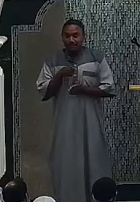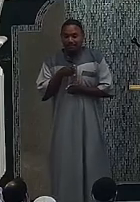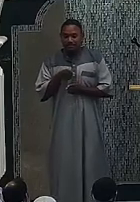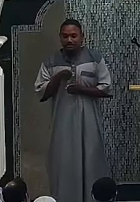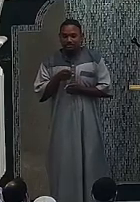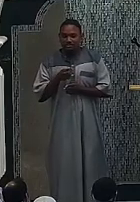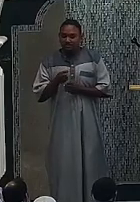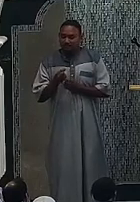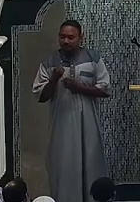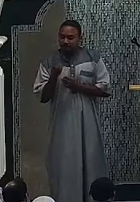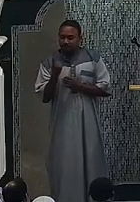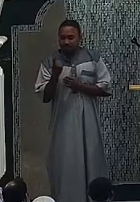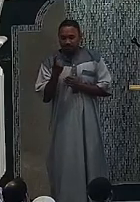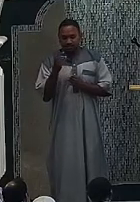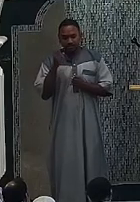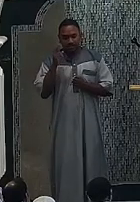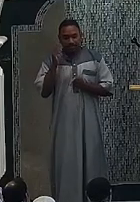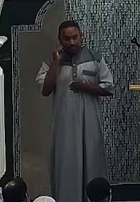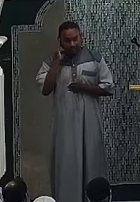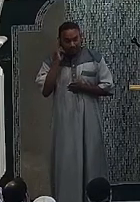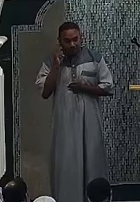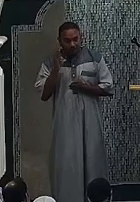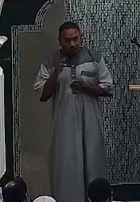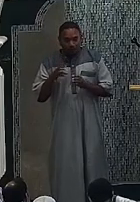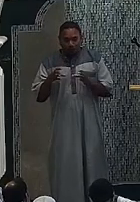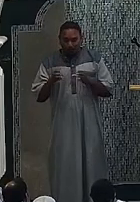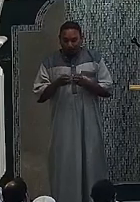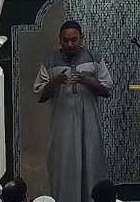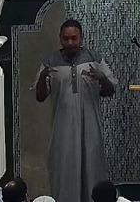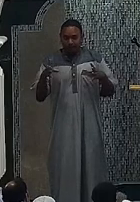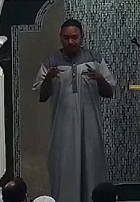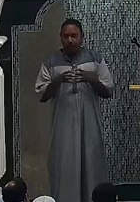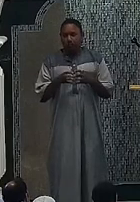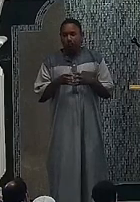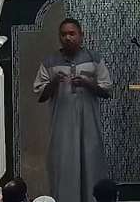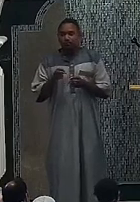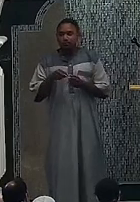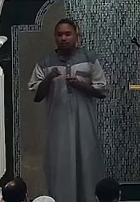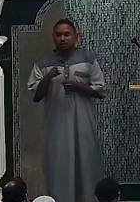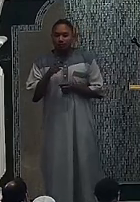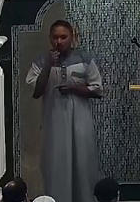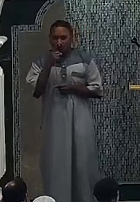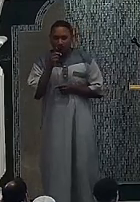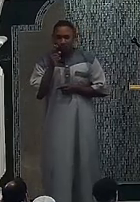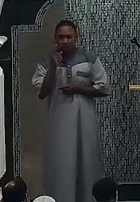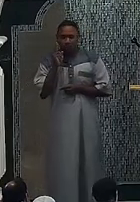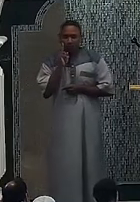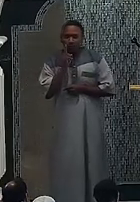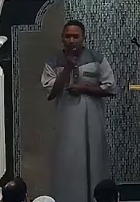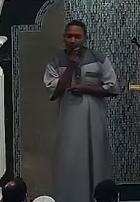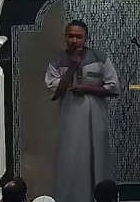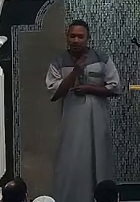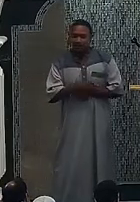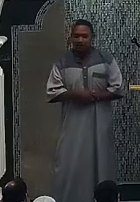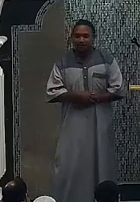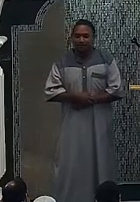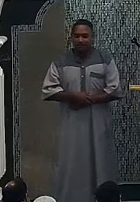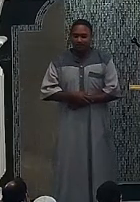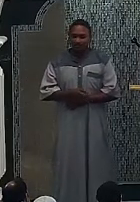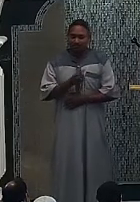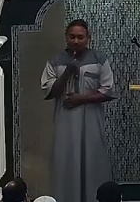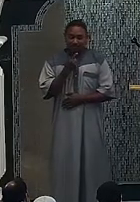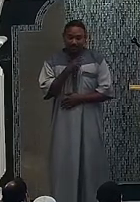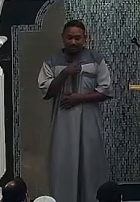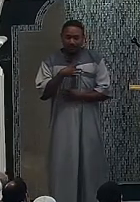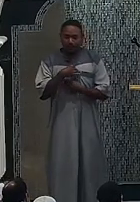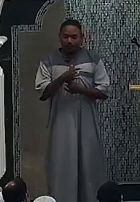in the kingdom. I just wish all of you were able to go with us. And maybe, inshallah, we'll do something